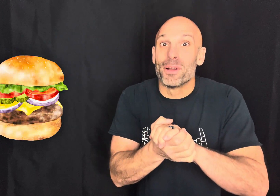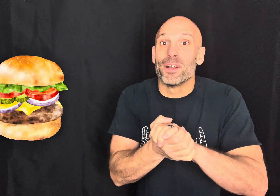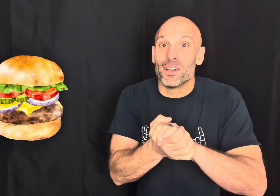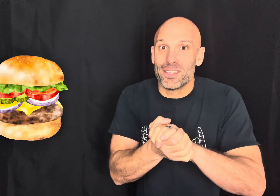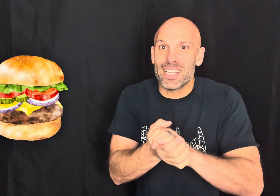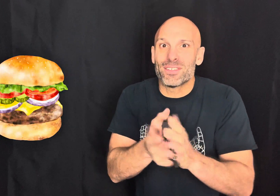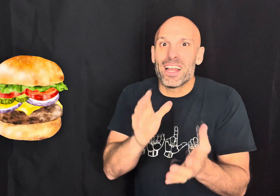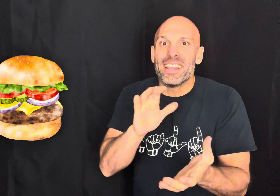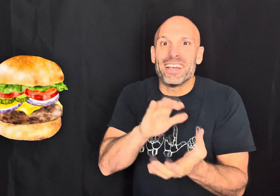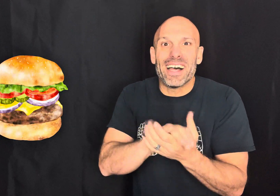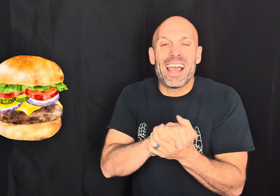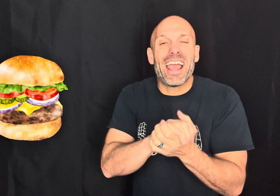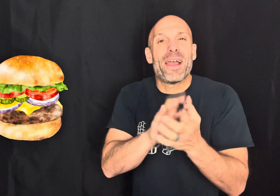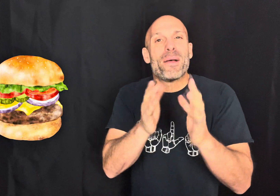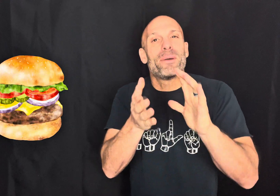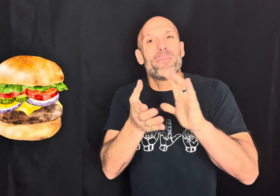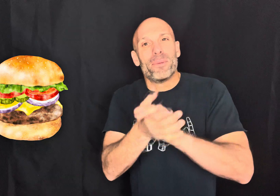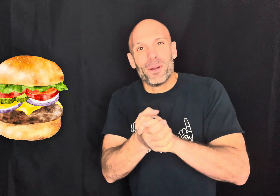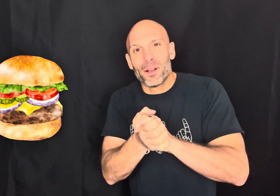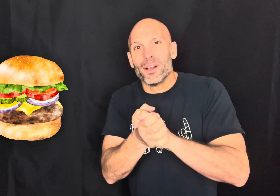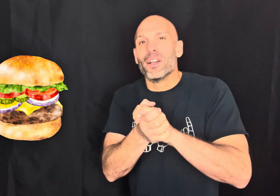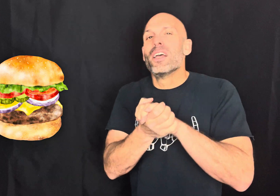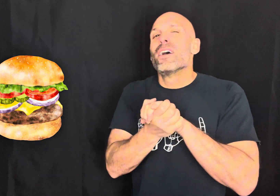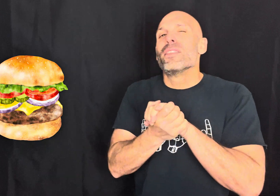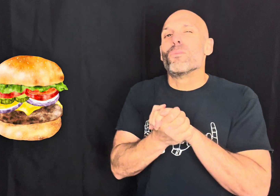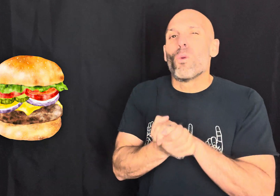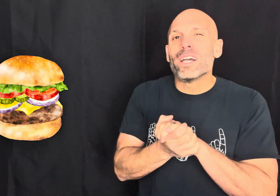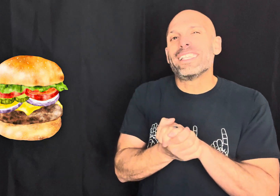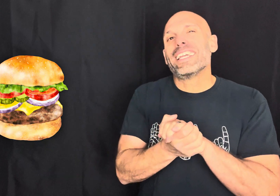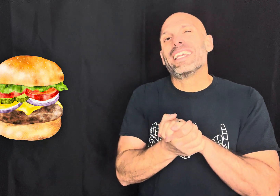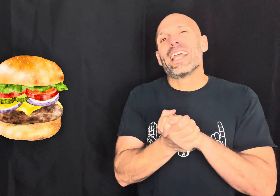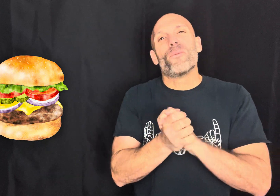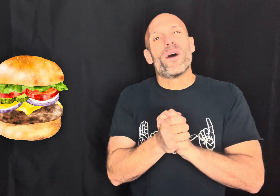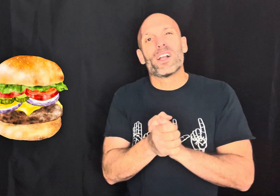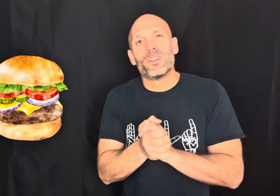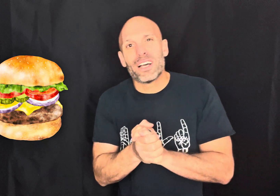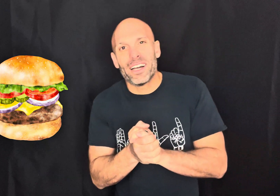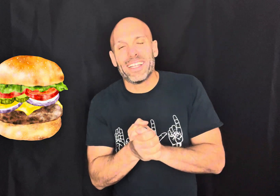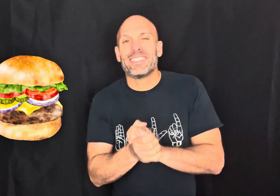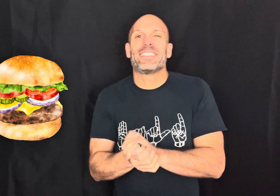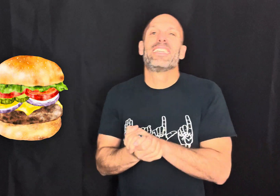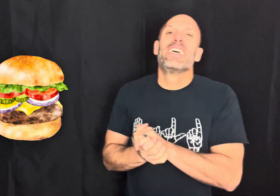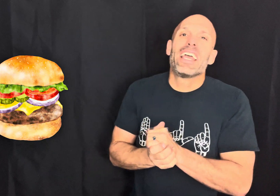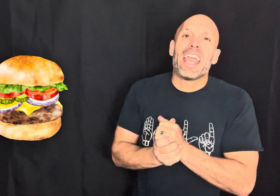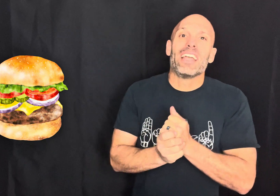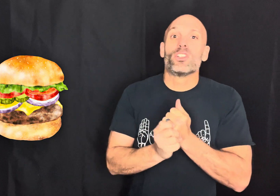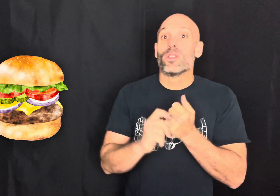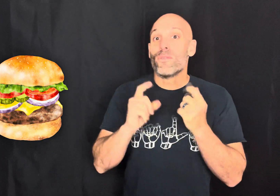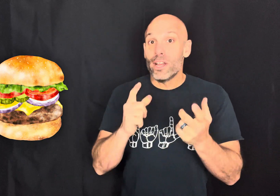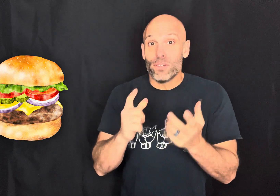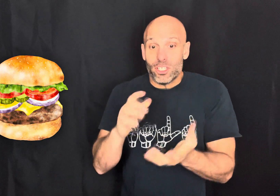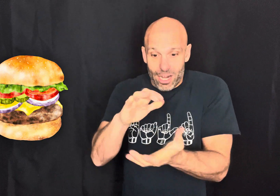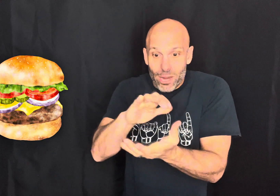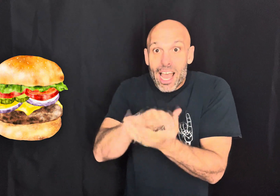hamburger. That's right, the hamburger. What's in it and what goes on it. And so the very first sign we have